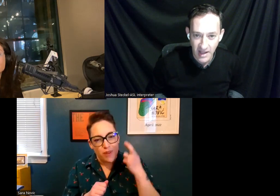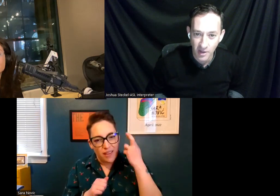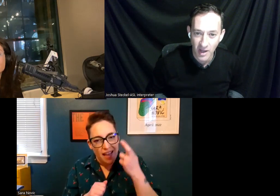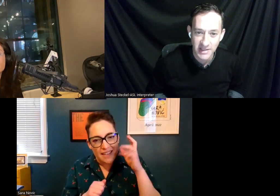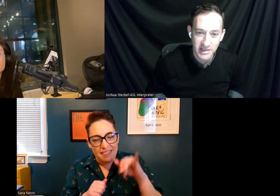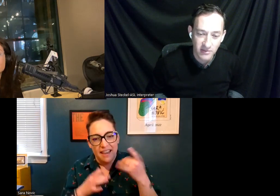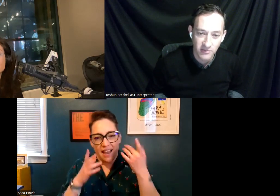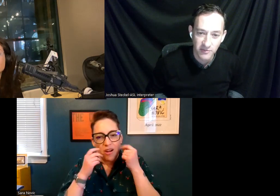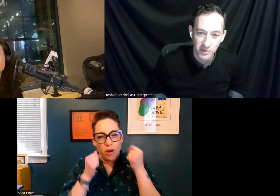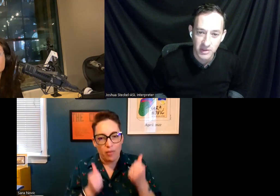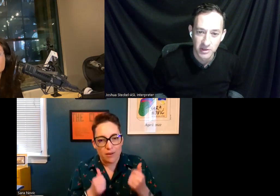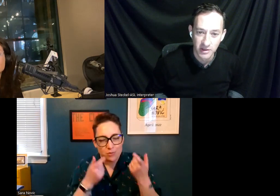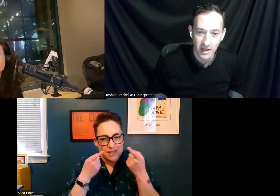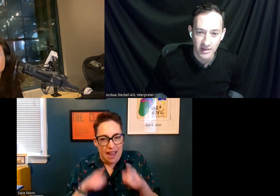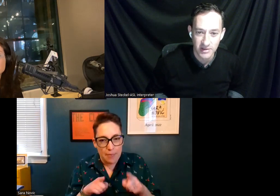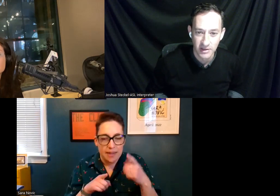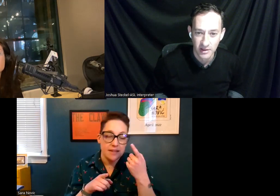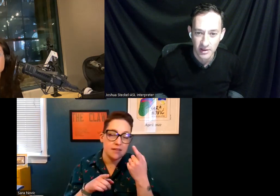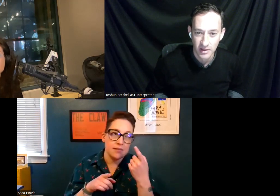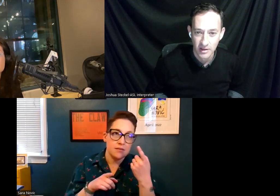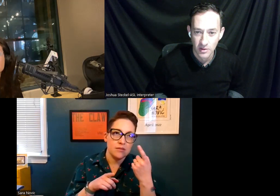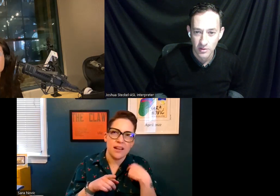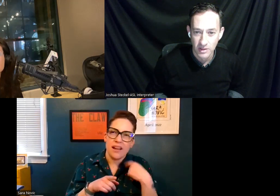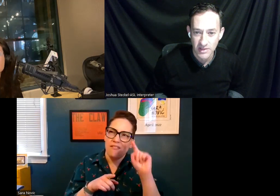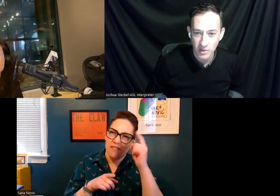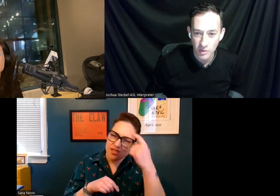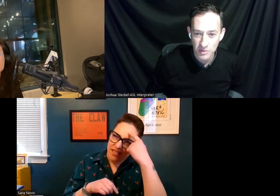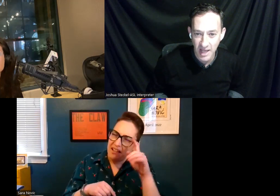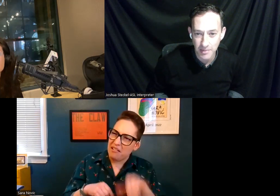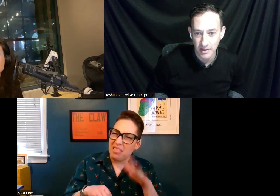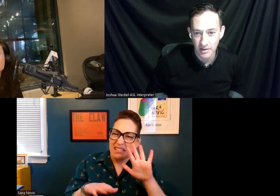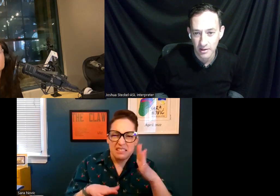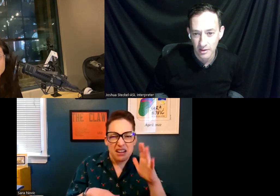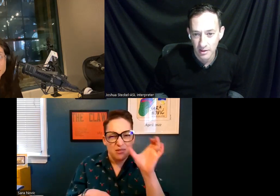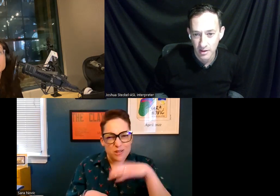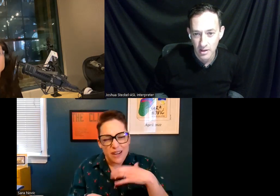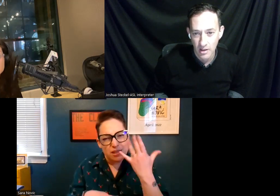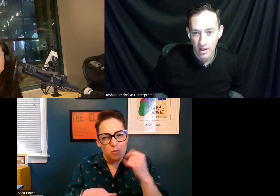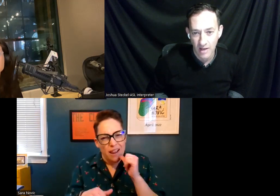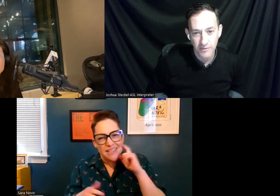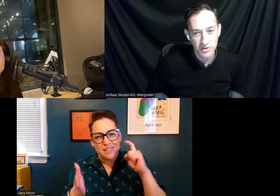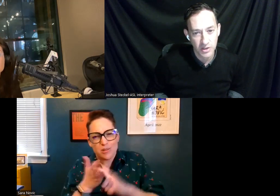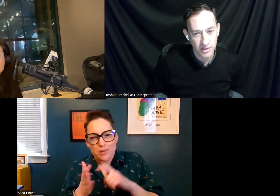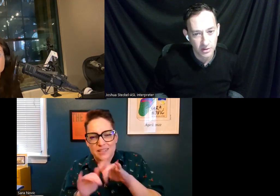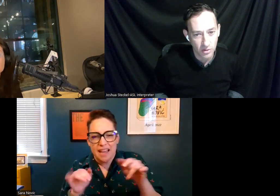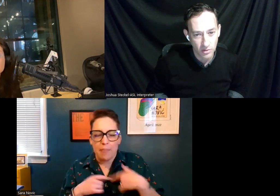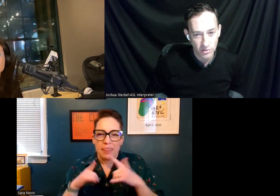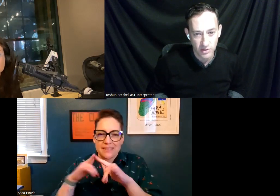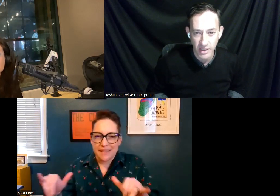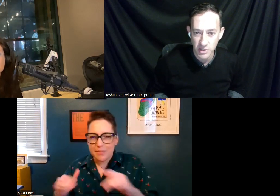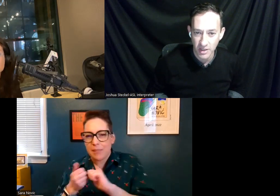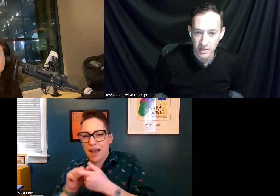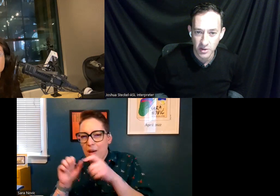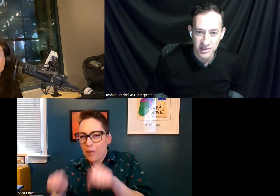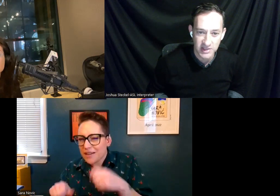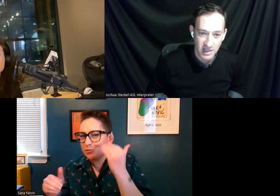And how I didn't fully realize exactly what was happening. I first thought it was a little strange,